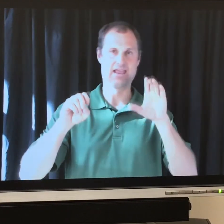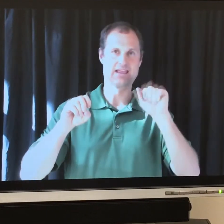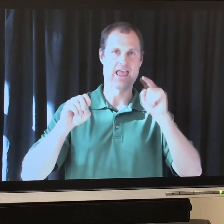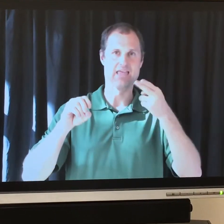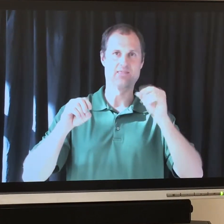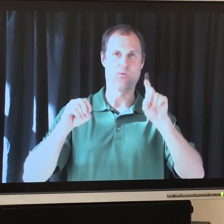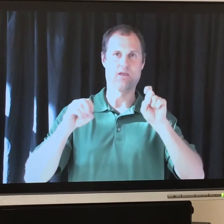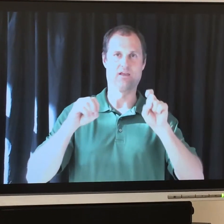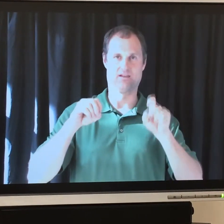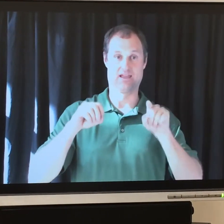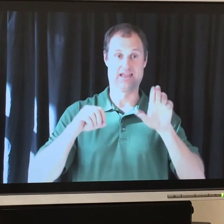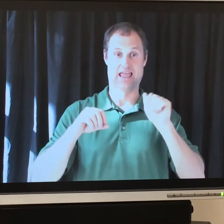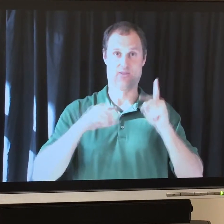using an anode and a cathode.